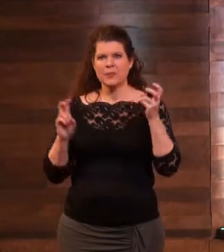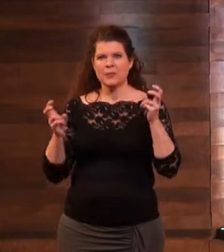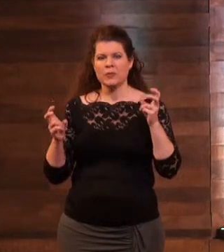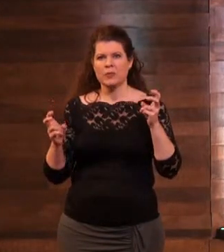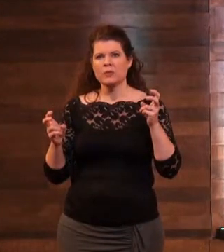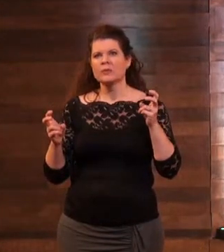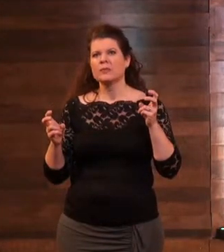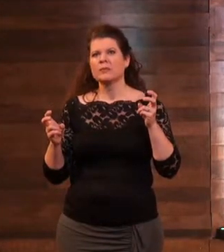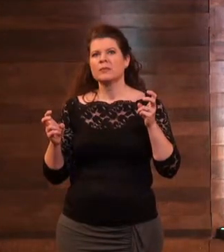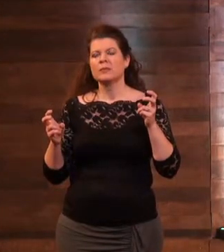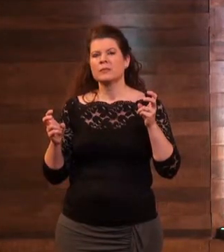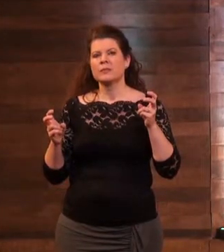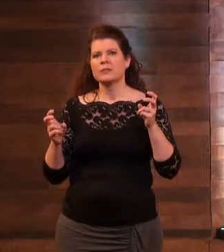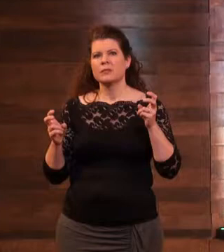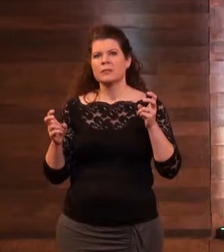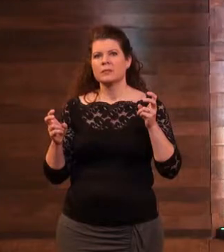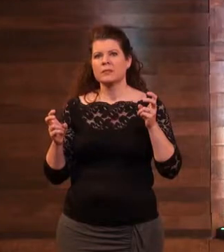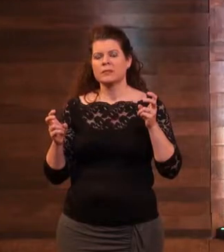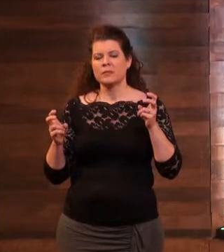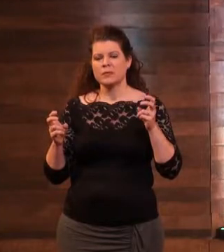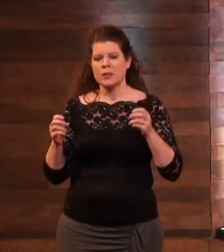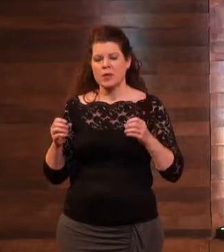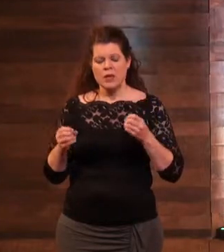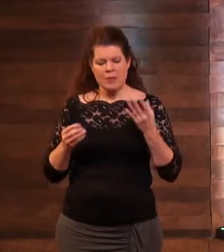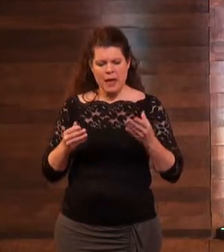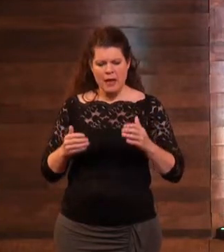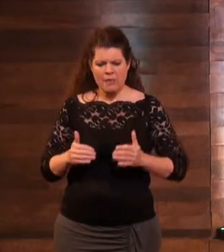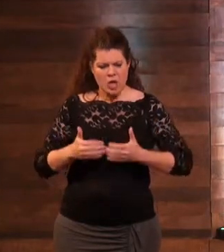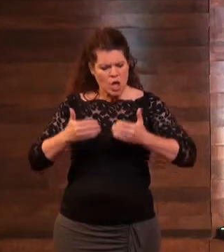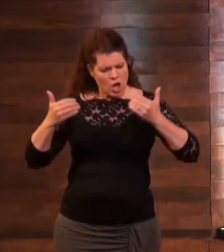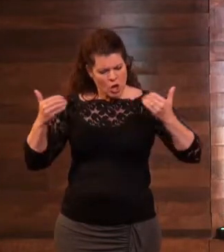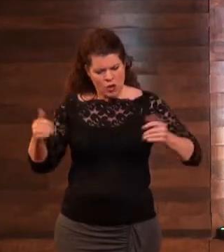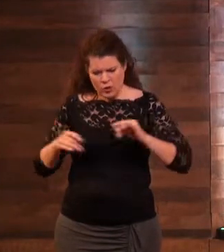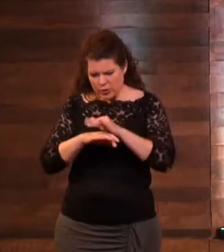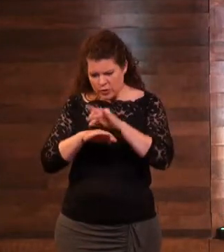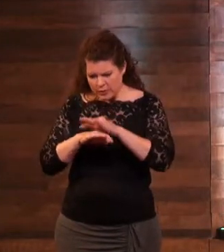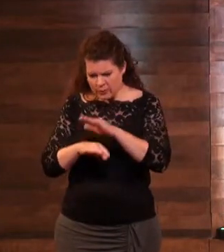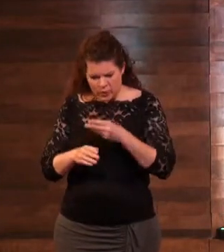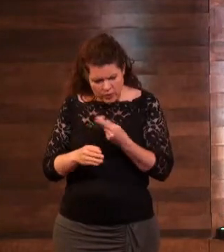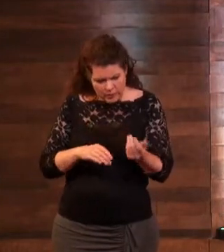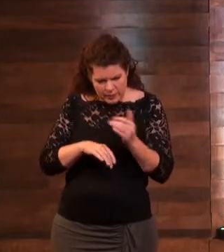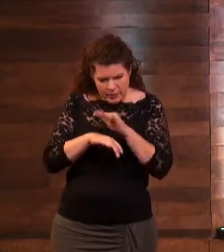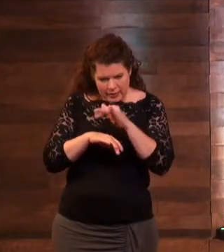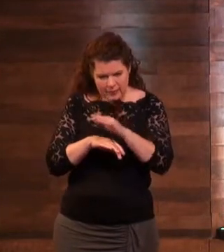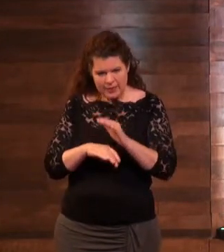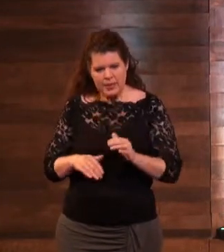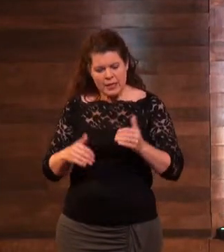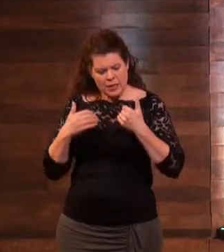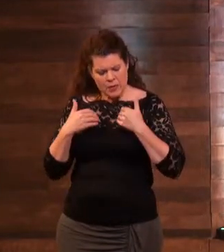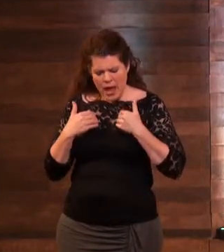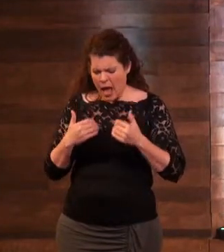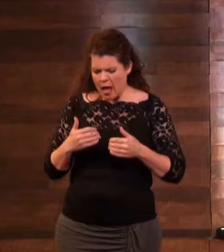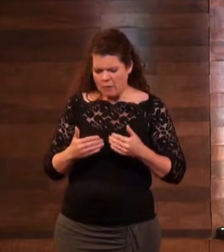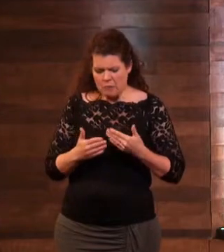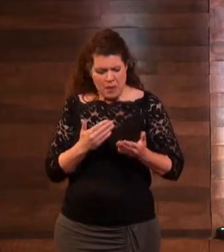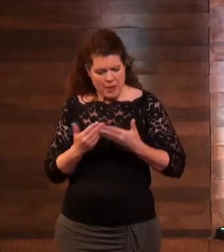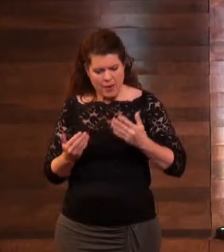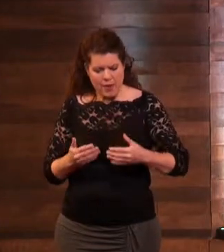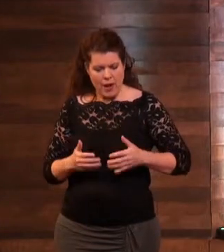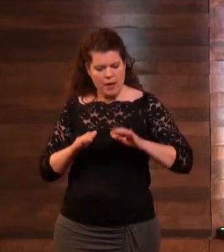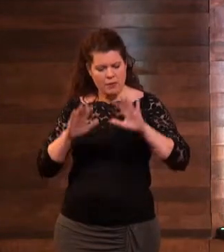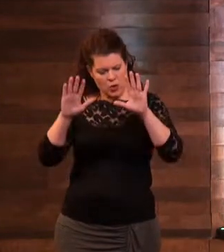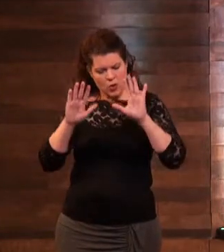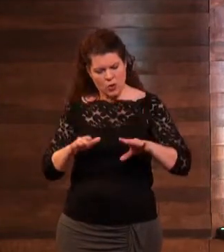Some of us have massive influence, some have mundane influence, some of us have great gifts, Some of us don't. Whatever your gifting